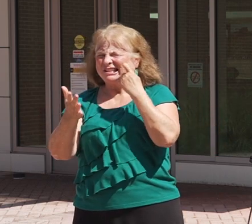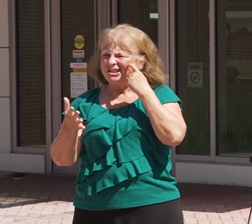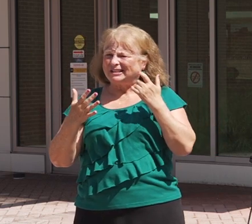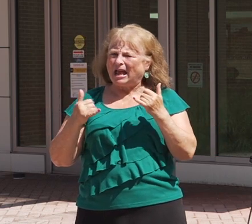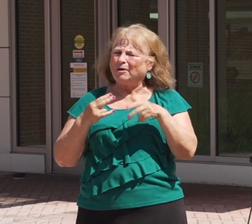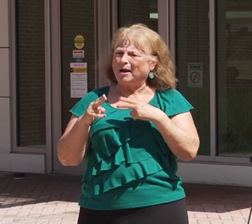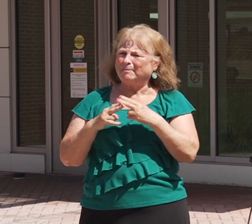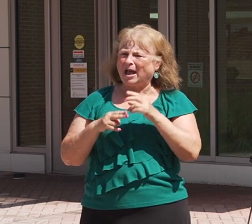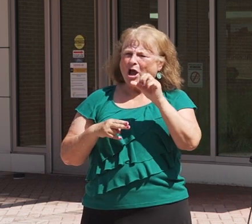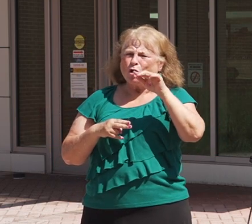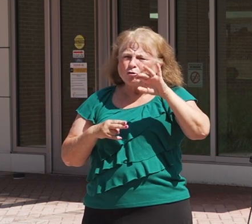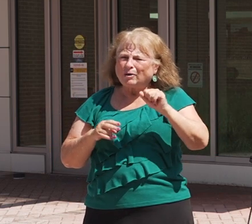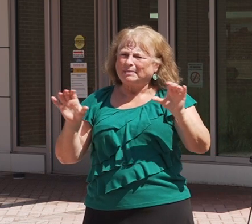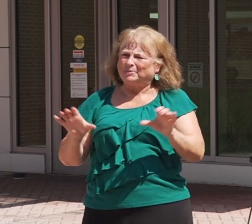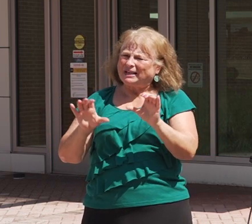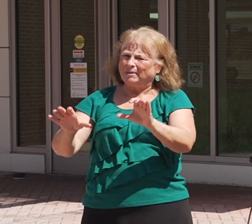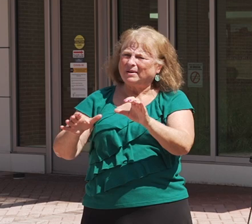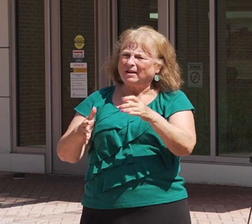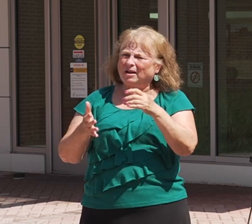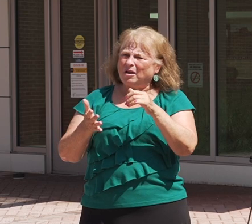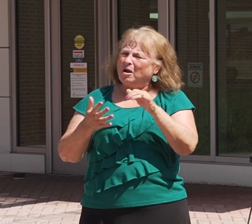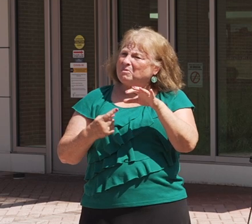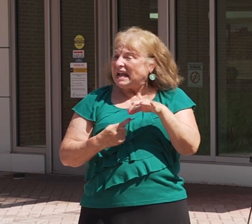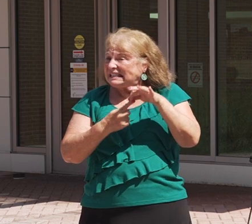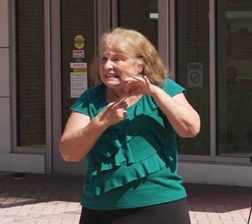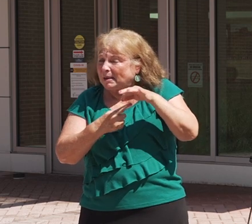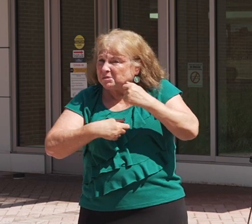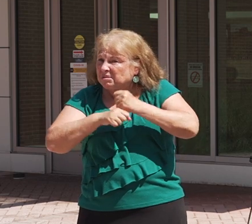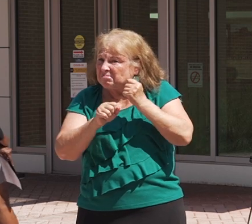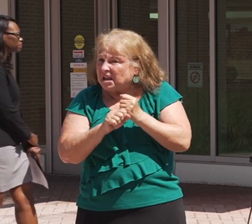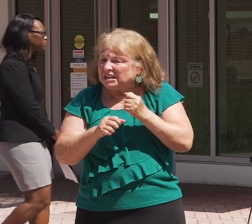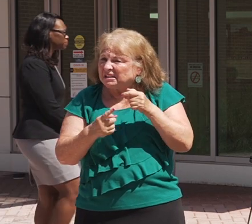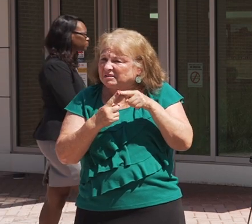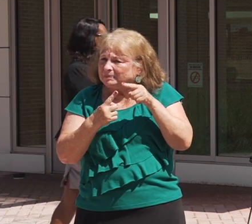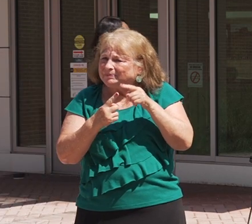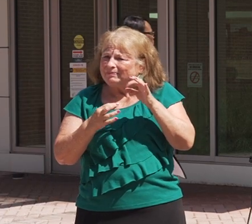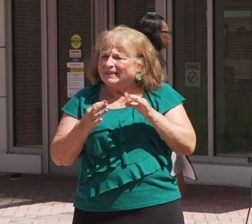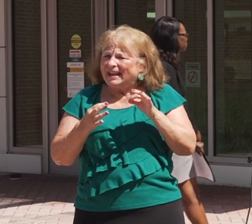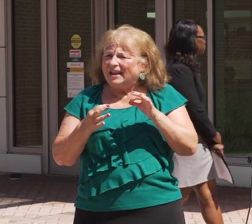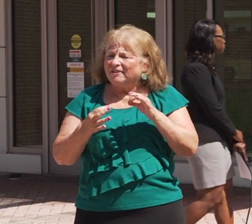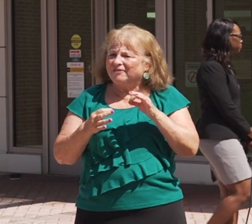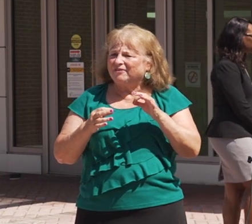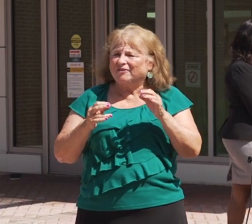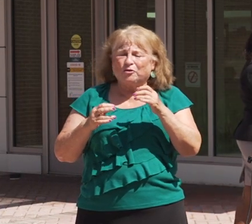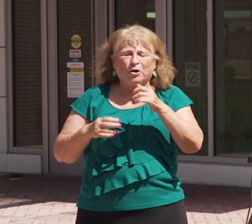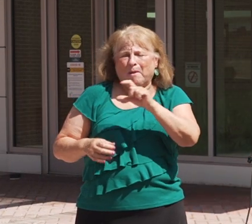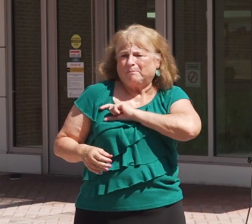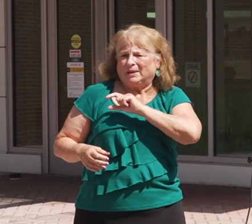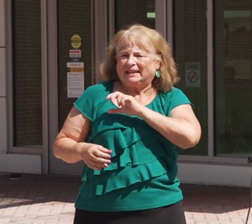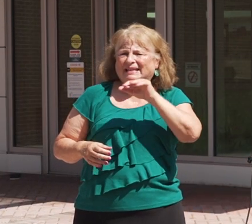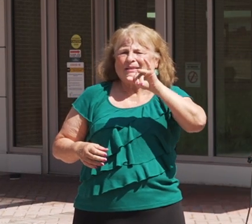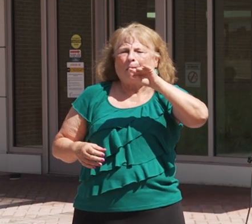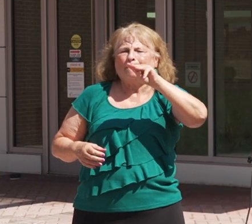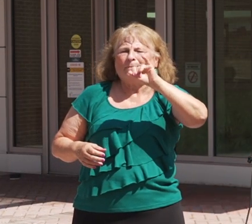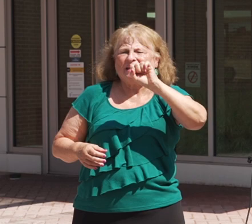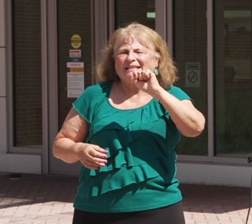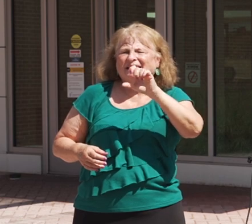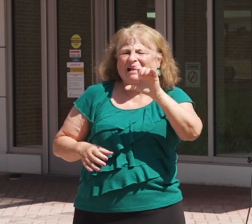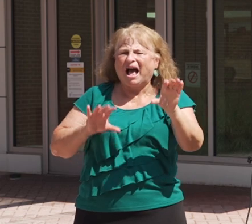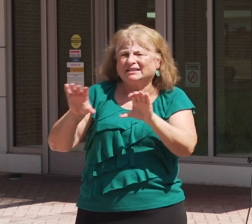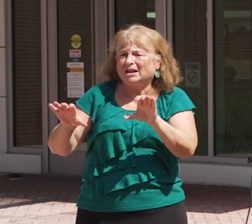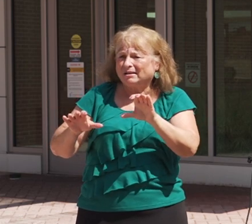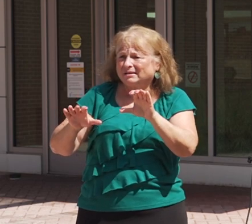now about crimes being committed. Would an exception be made if alleged police misconduct is